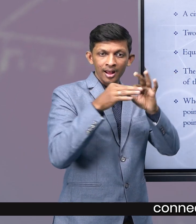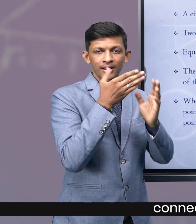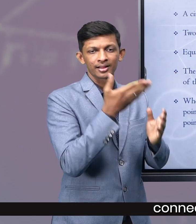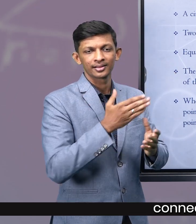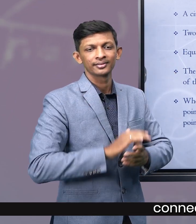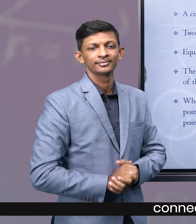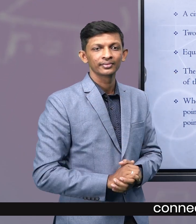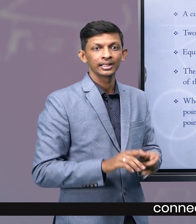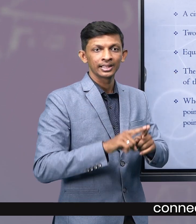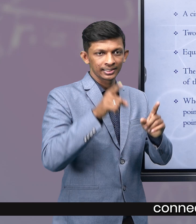points.